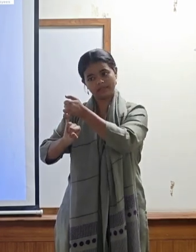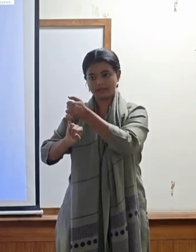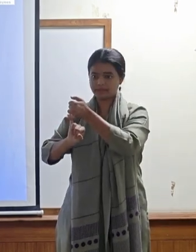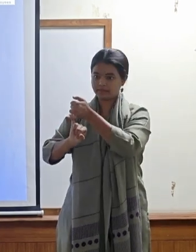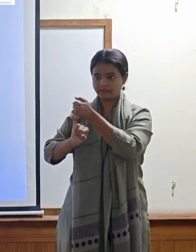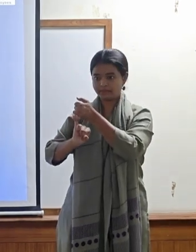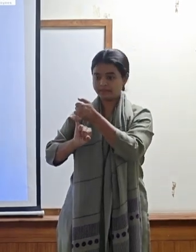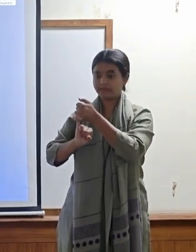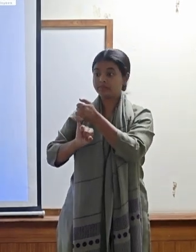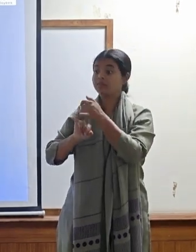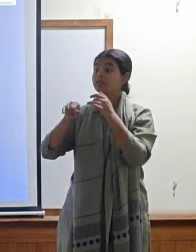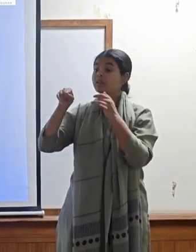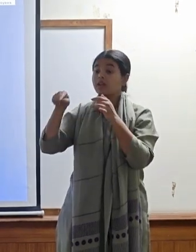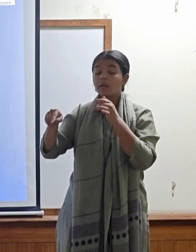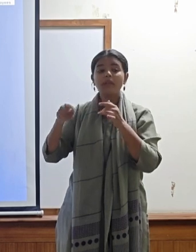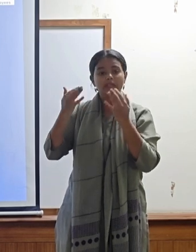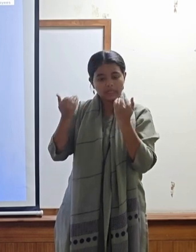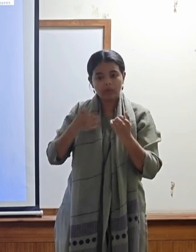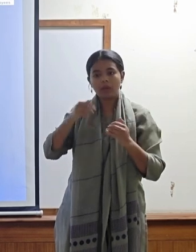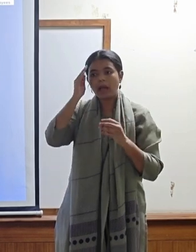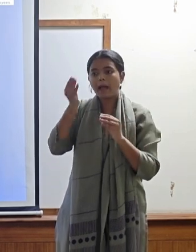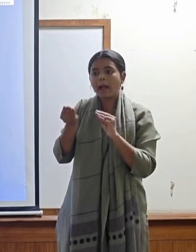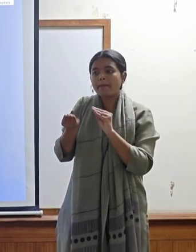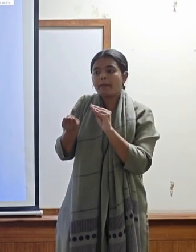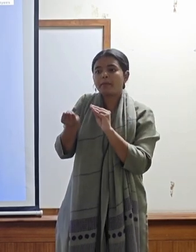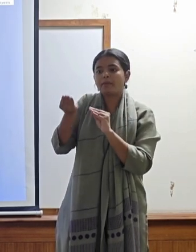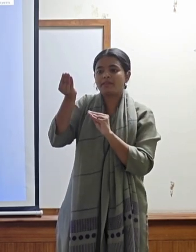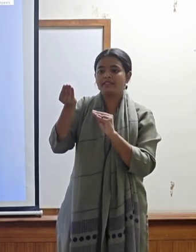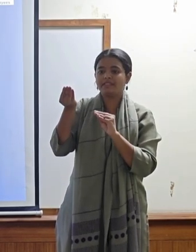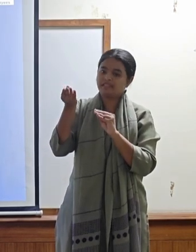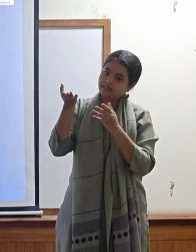in abbreviated form is UPS.